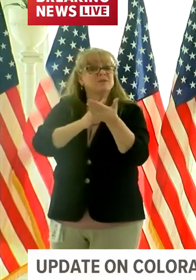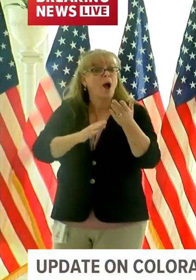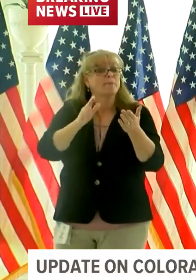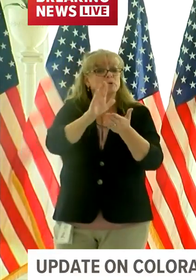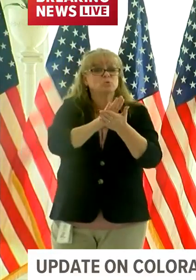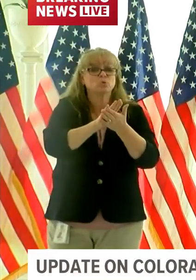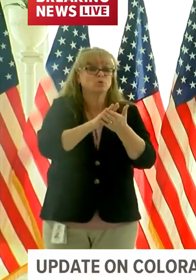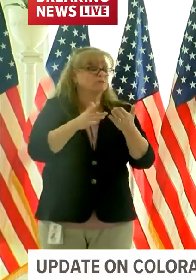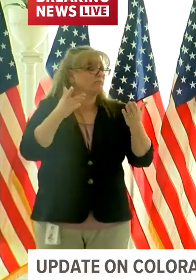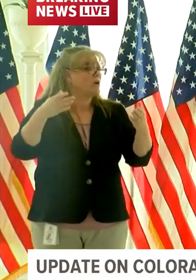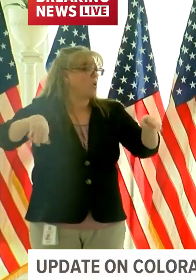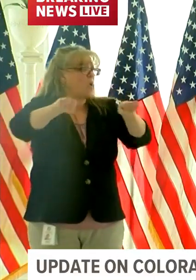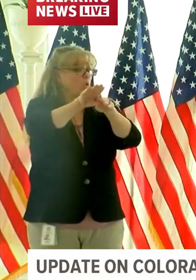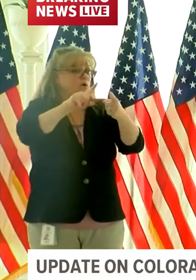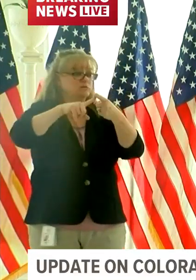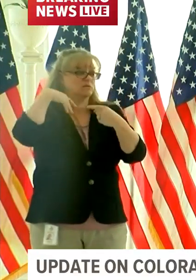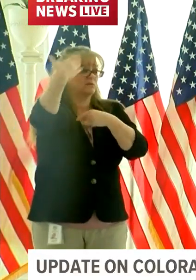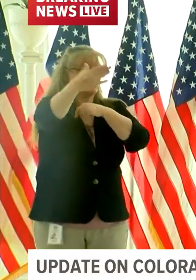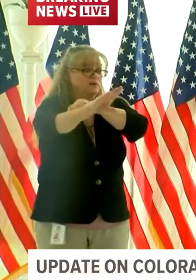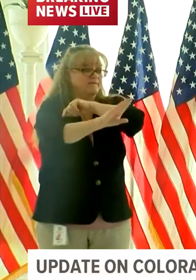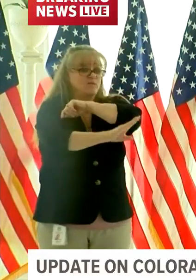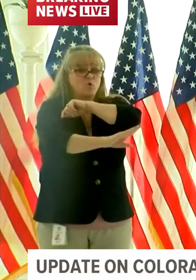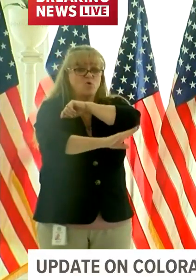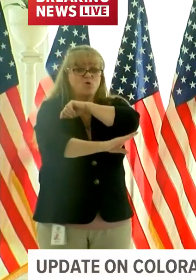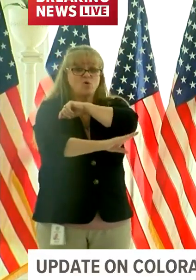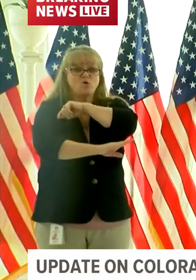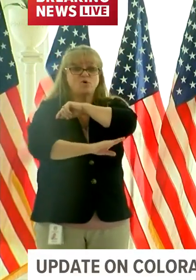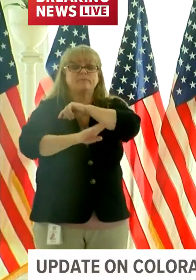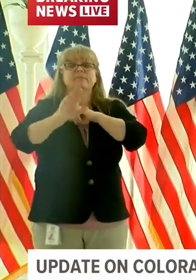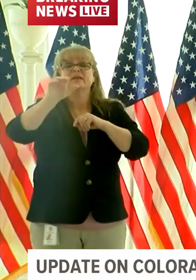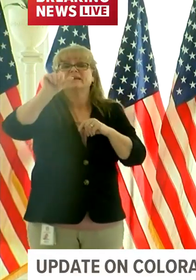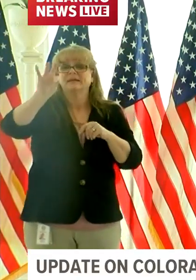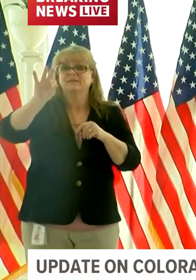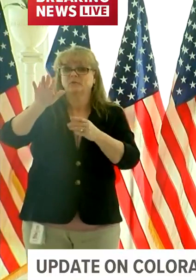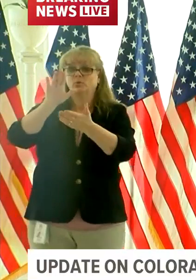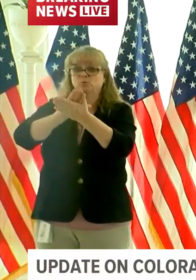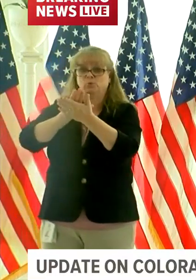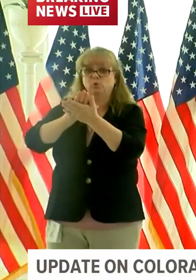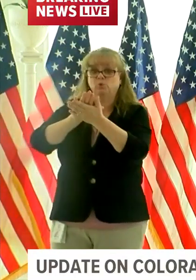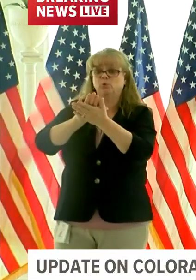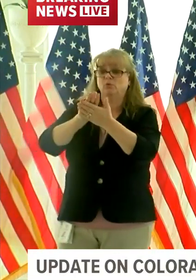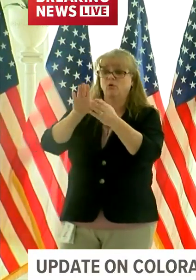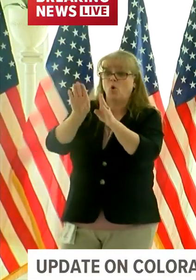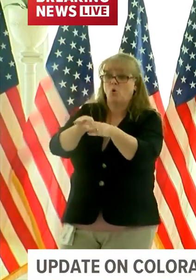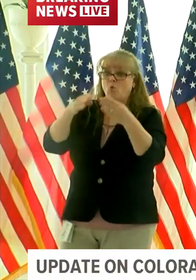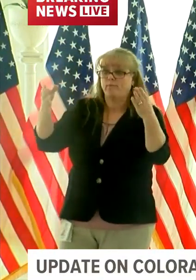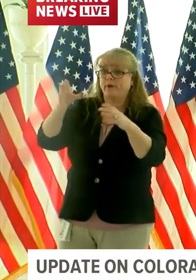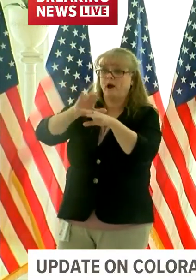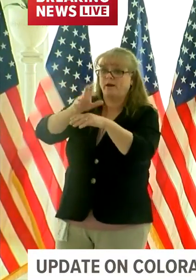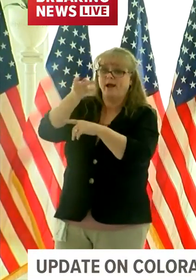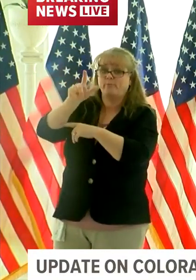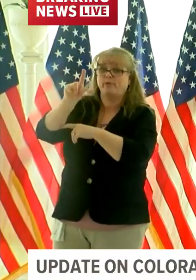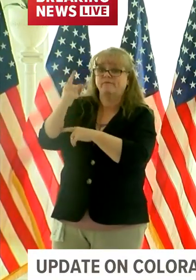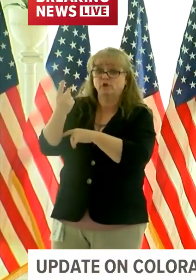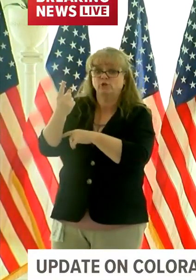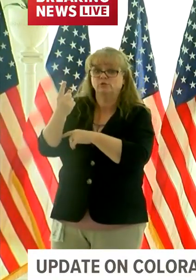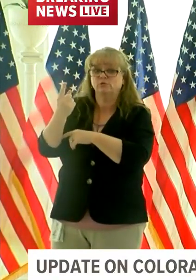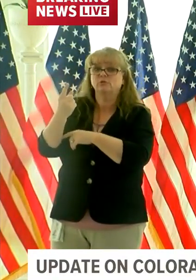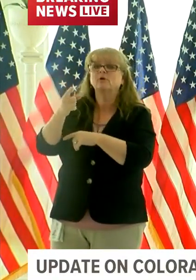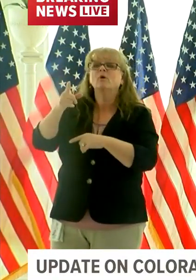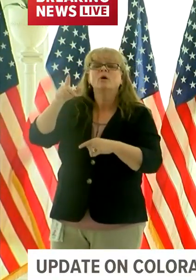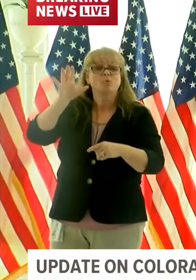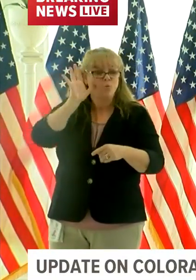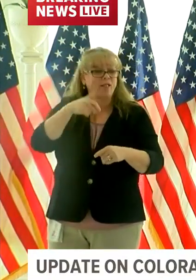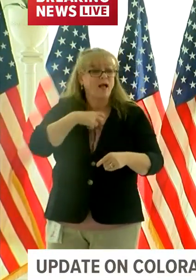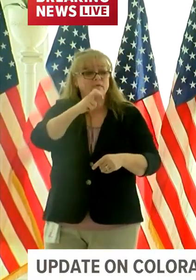1st, they'll have some guidance around what that looks like for school on May 1st. So and again, it's not exactly the same as school was in January or February.